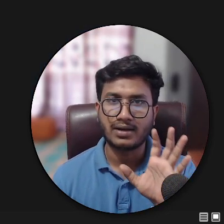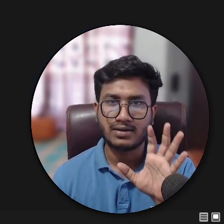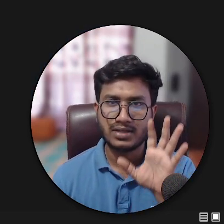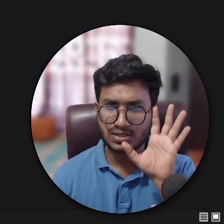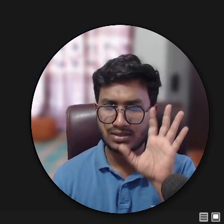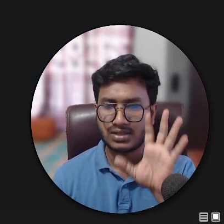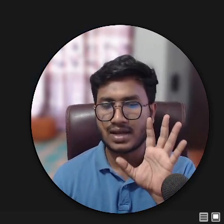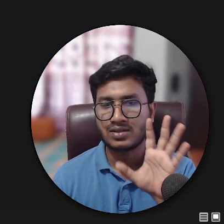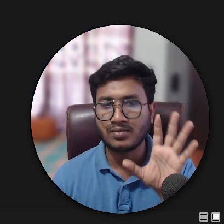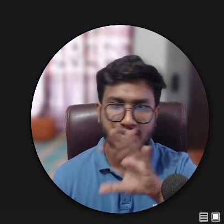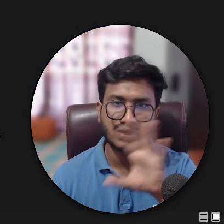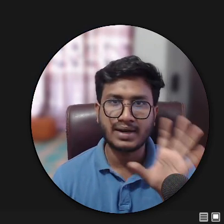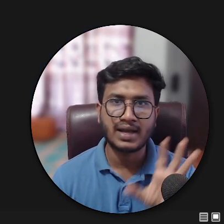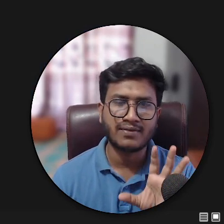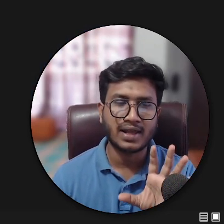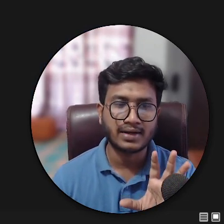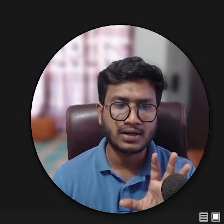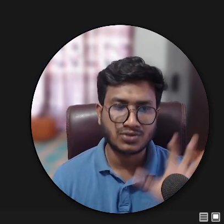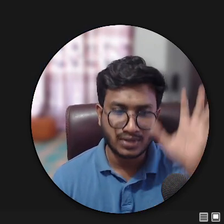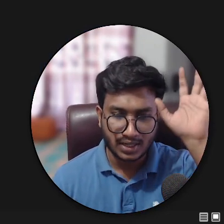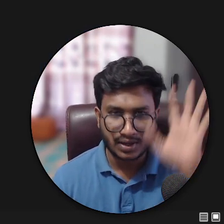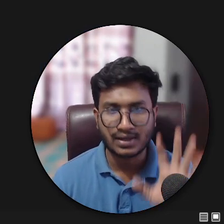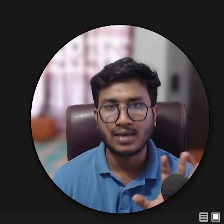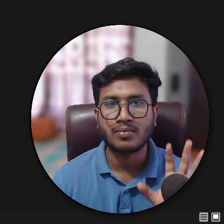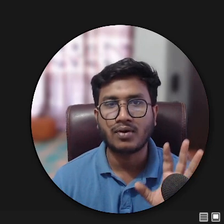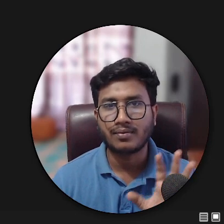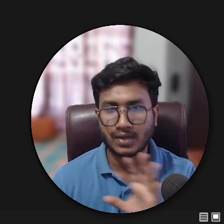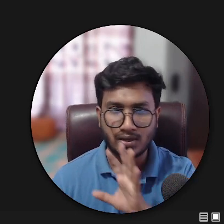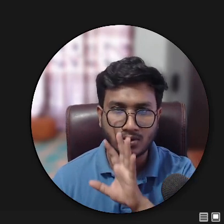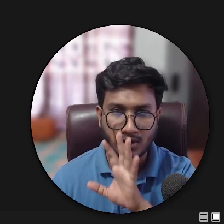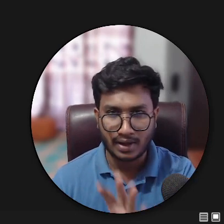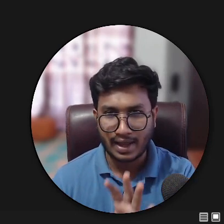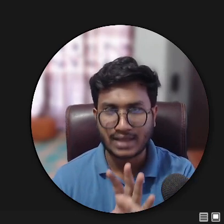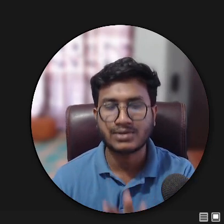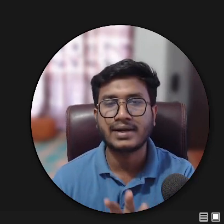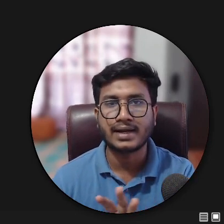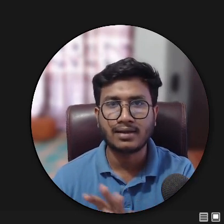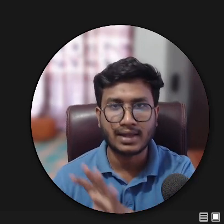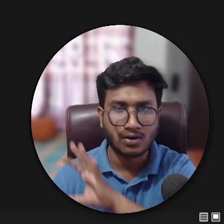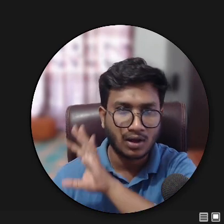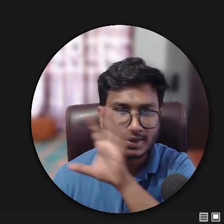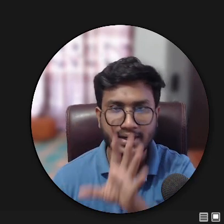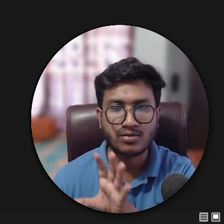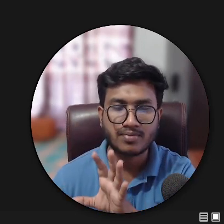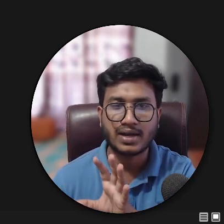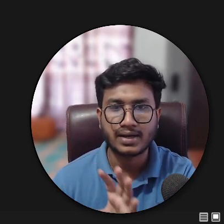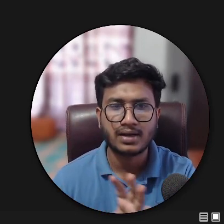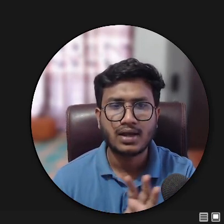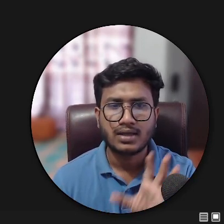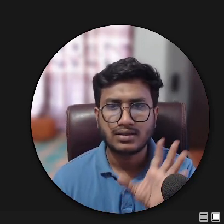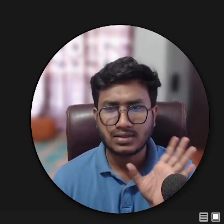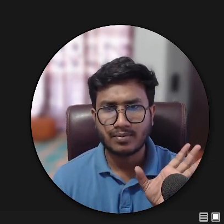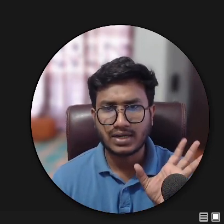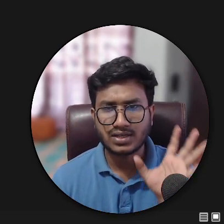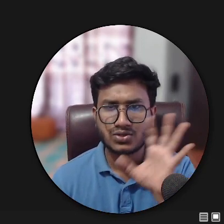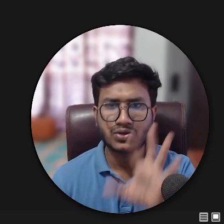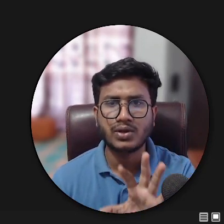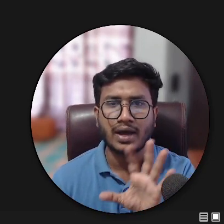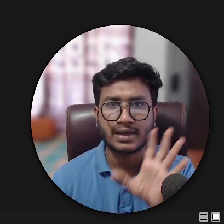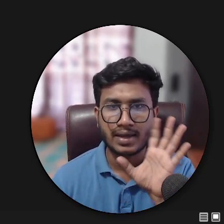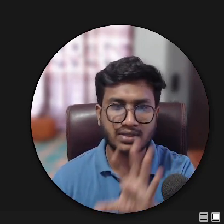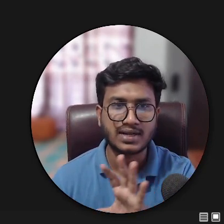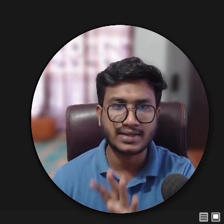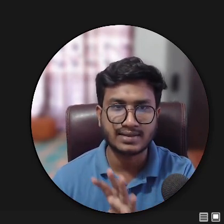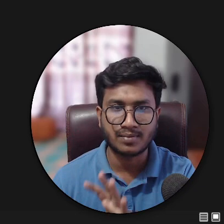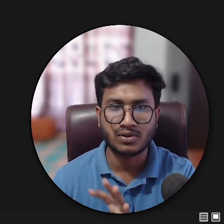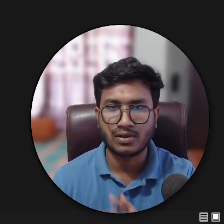I have collected. Just assume these are the data I have collected. So here you can keep your actual data, like all the data you have collected. Just to show